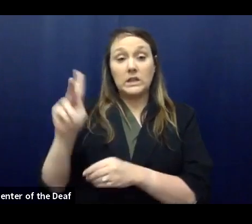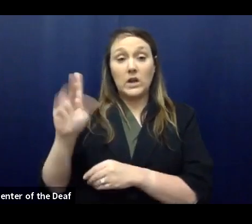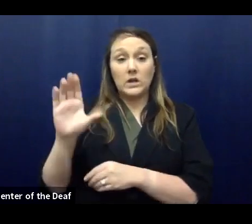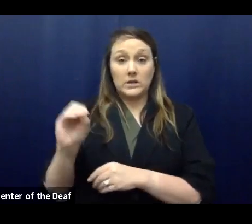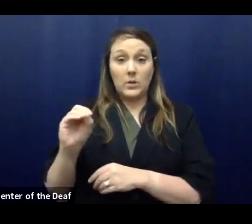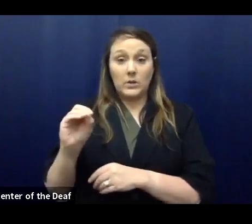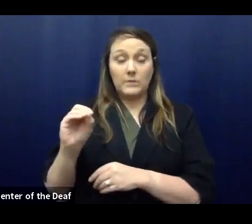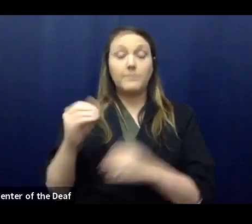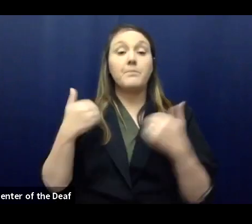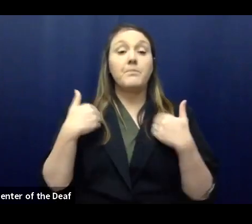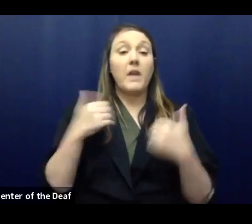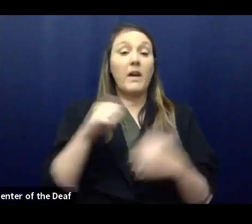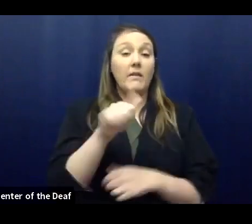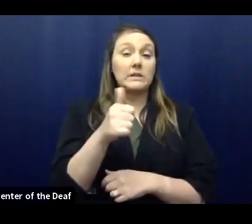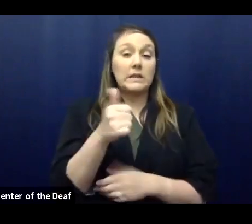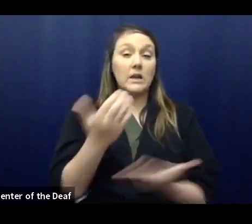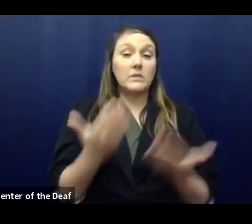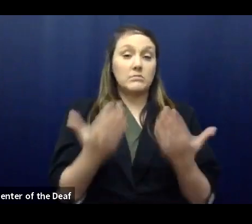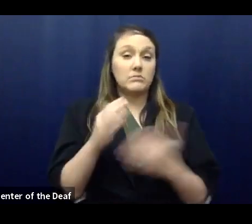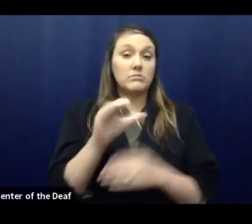we have 10 probable cases.